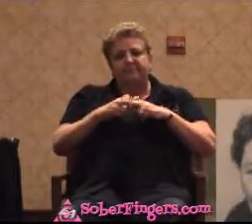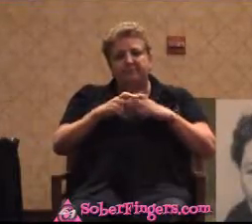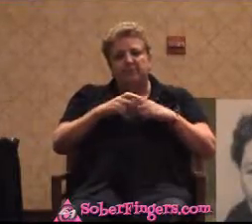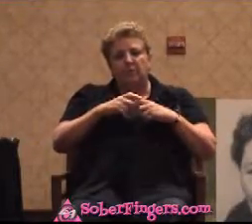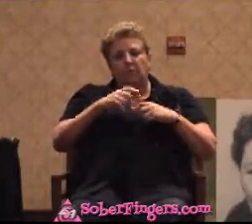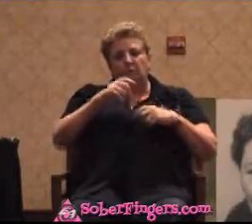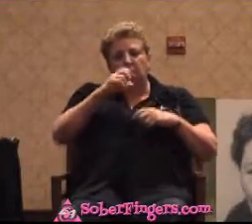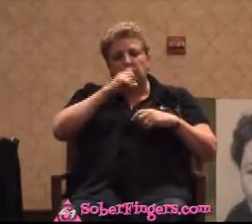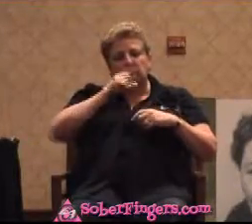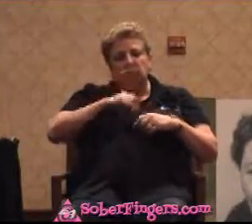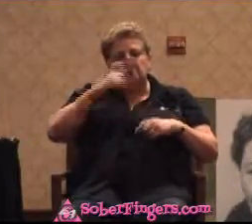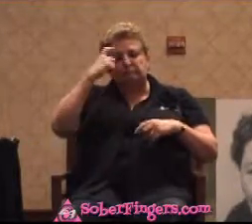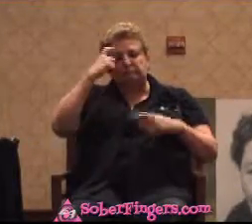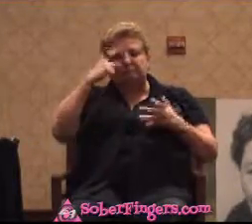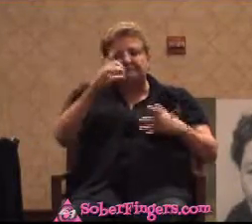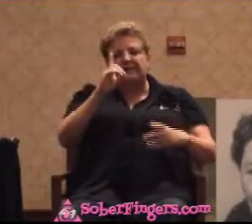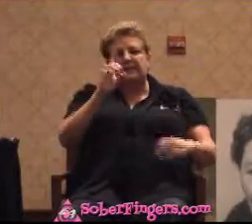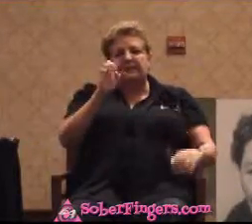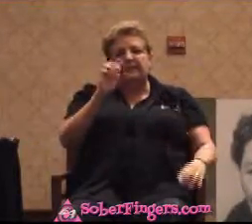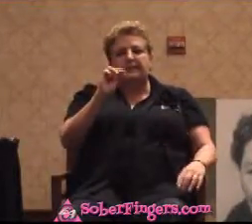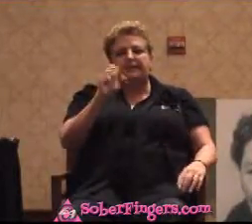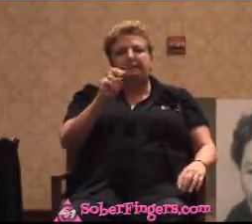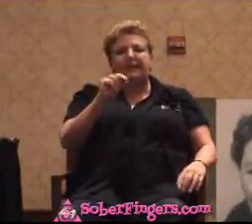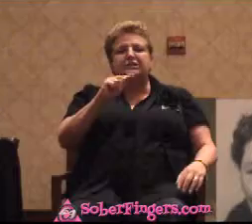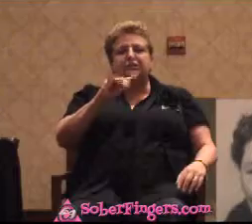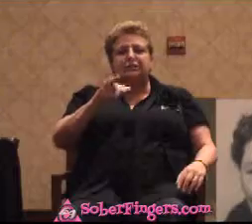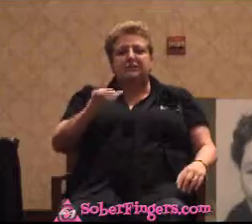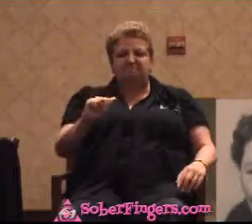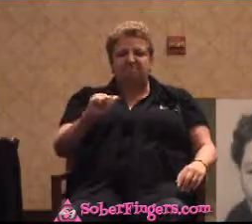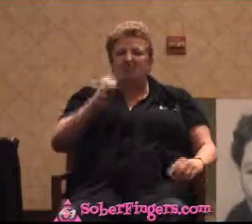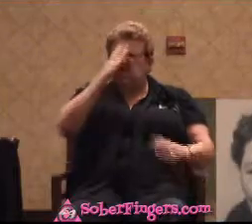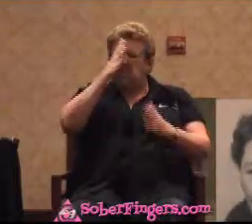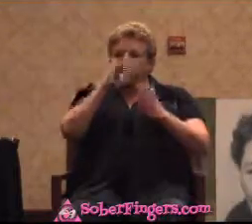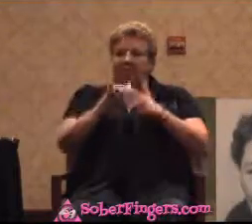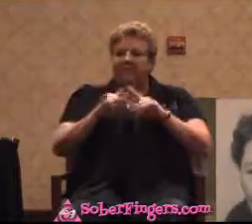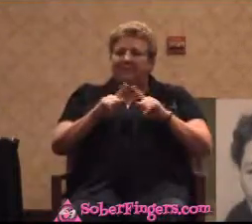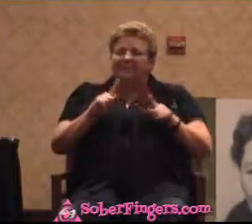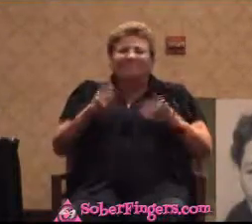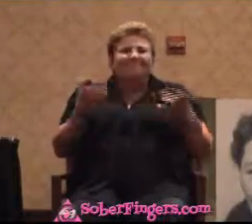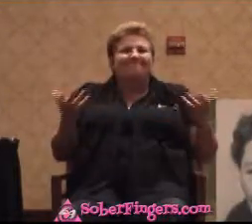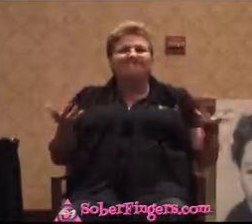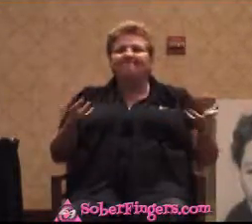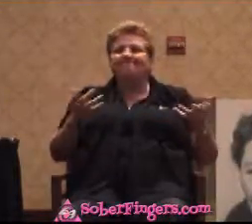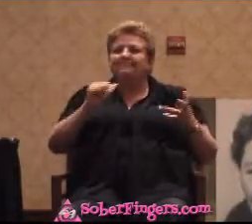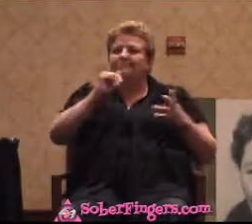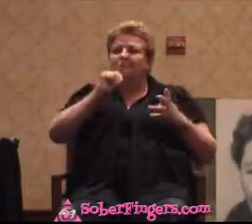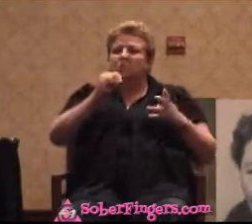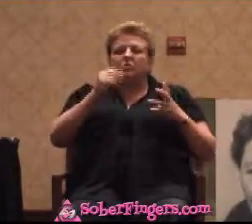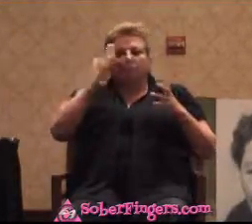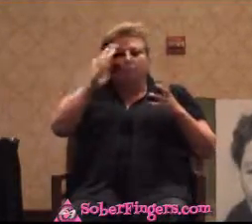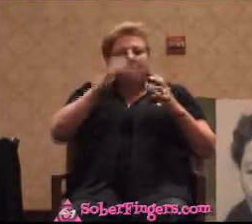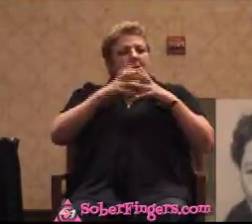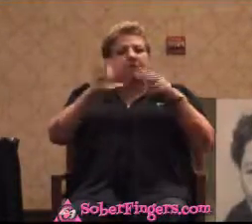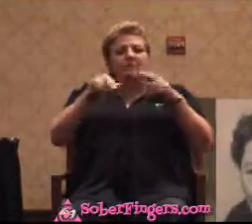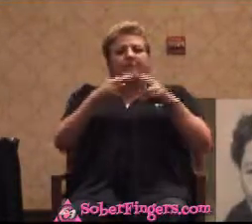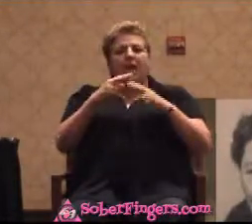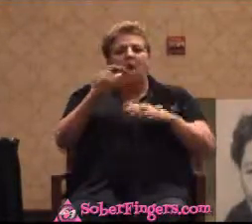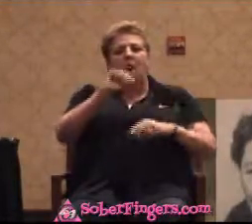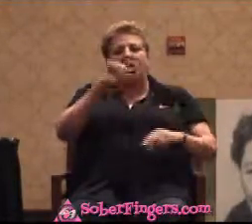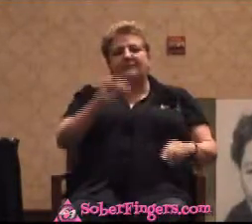before, but I really didn't know a lot about the whole Alzheimer's thing. And it really